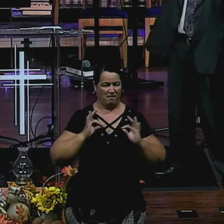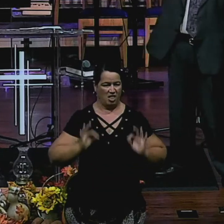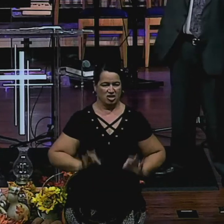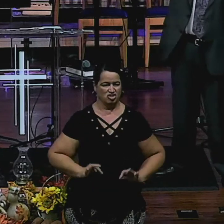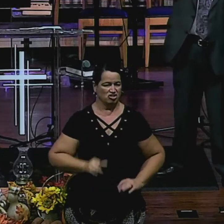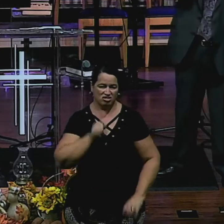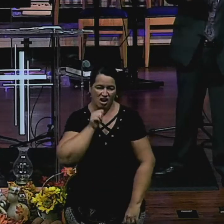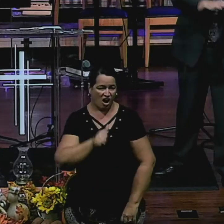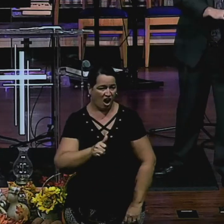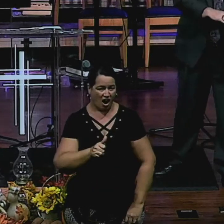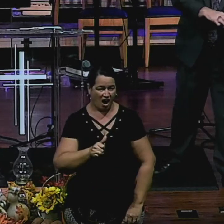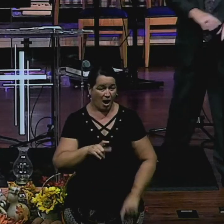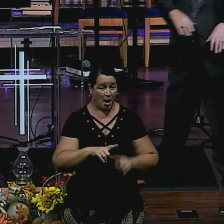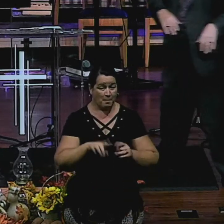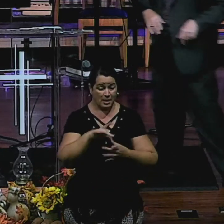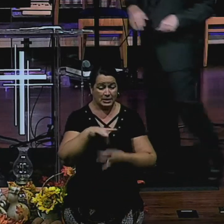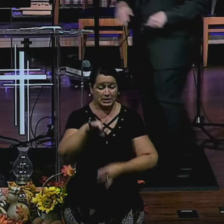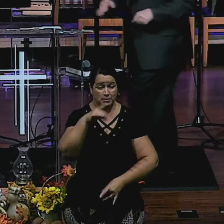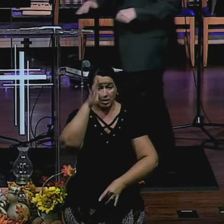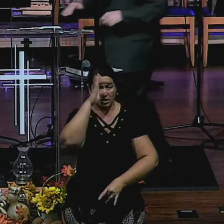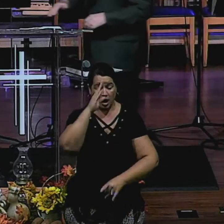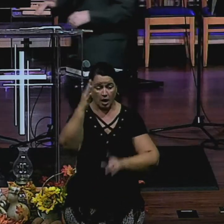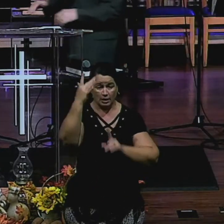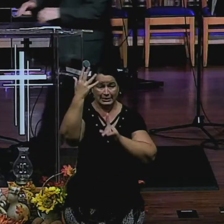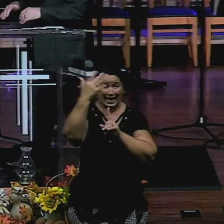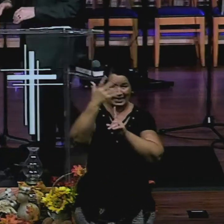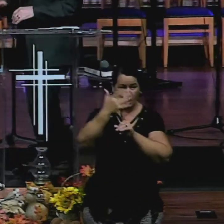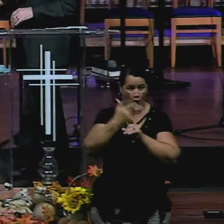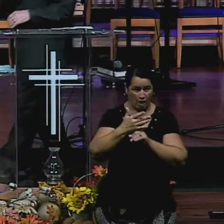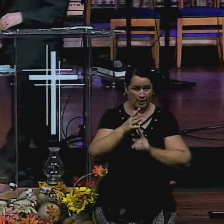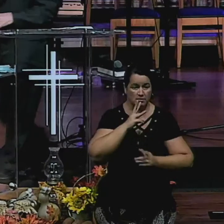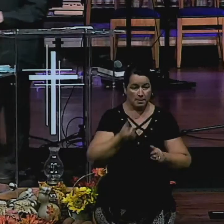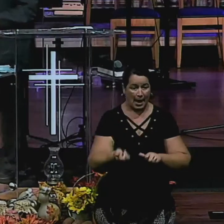baptism, the Spirit of Christ descended on him. And at his